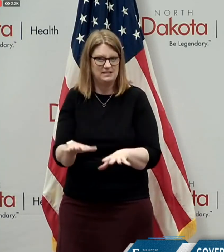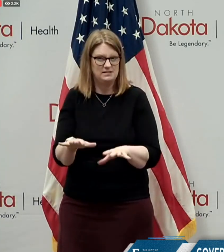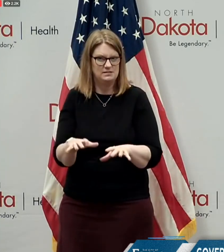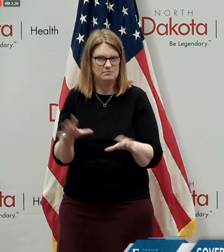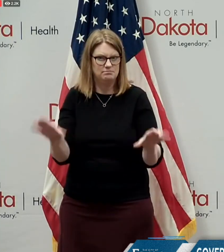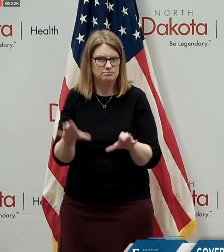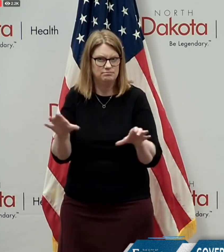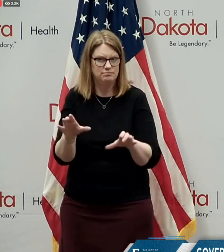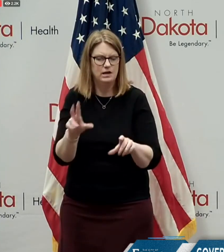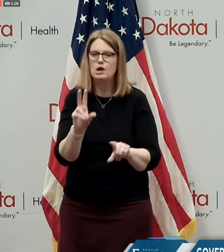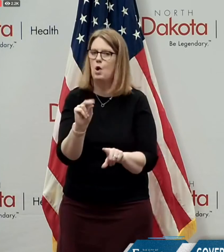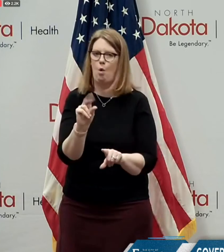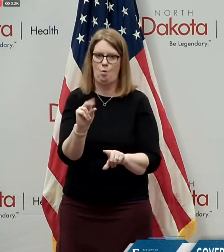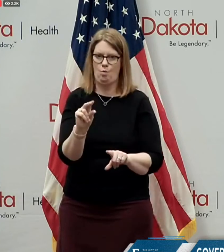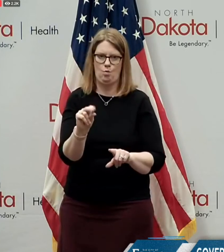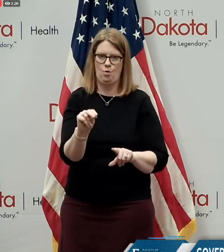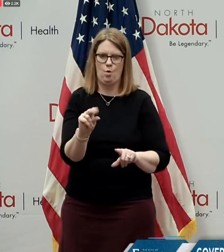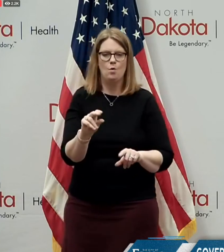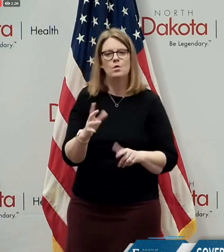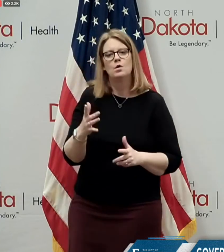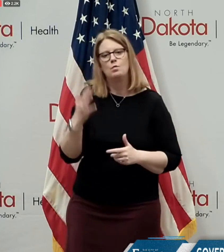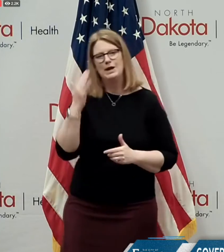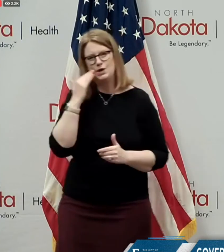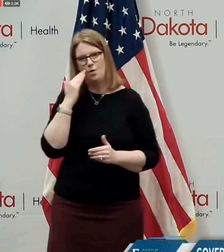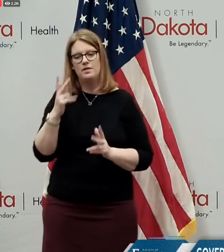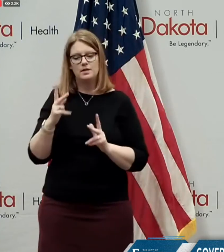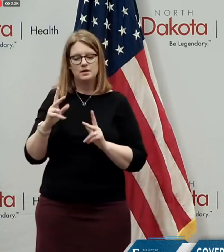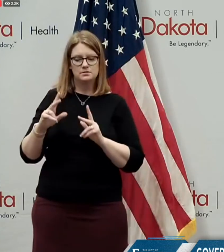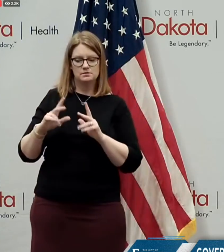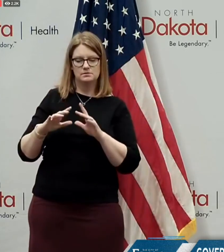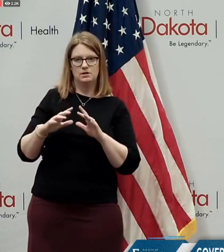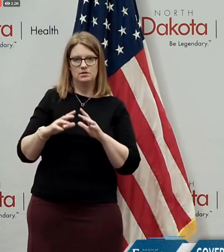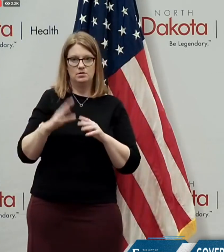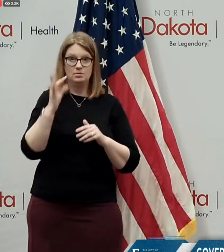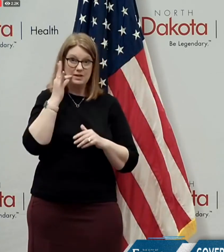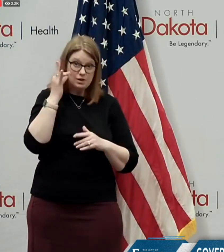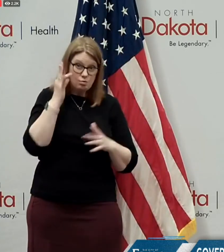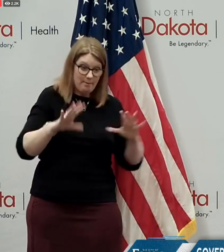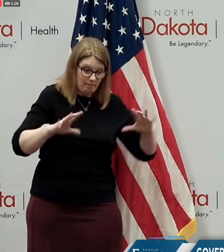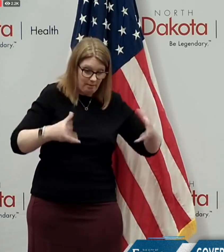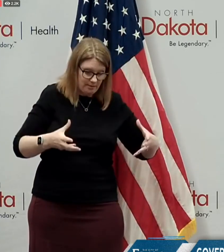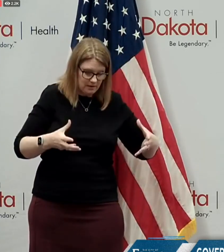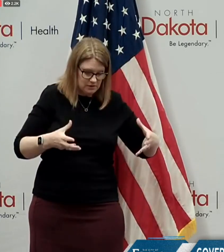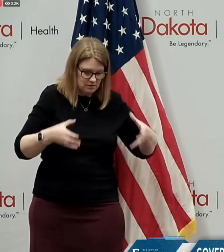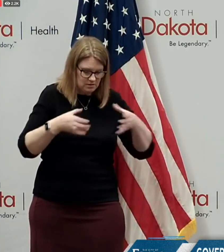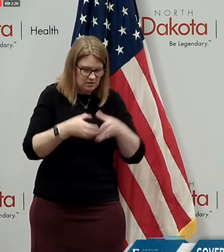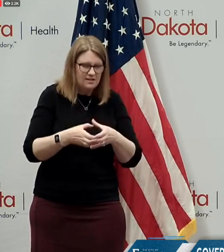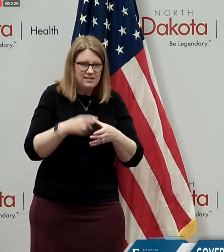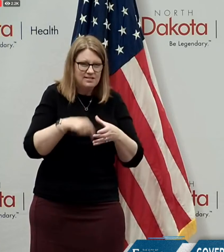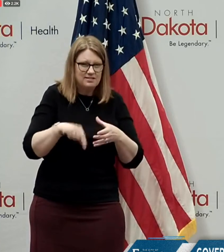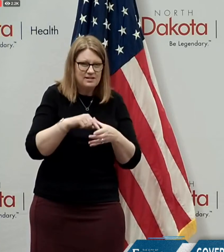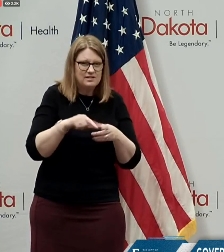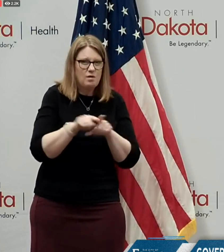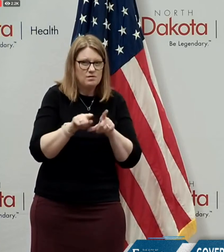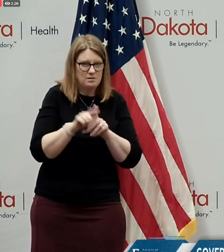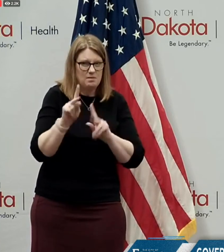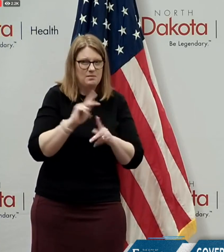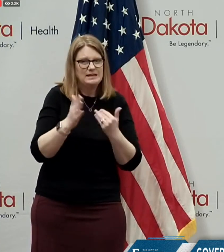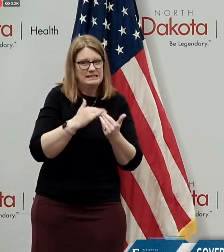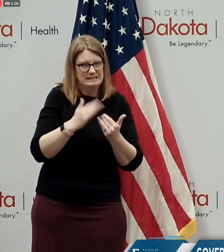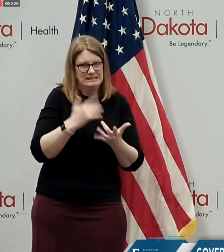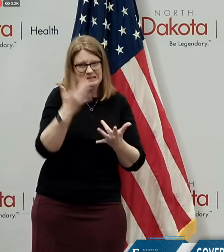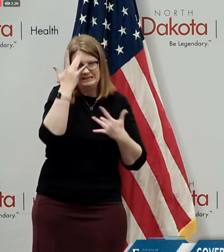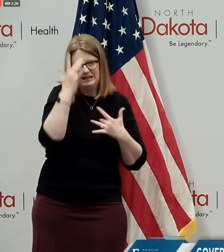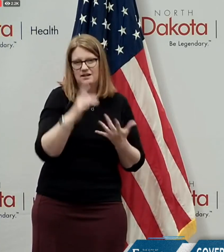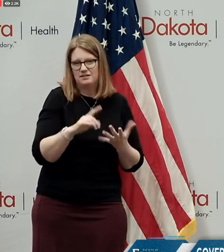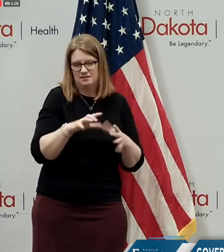way, where we know that there's vulnerable populations within the tribal populations, we want to make sure that we're testing at least at the rate or higher. So